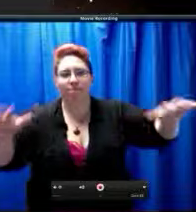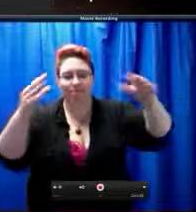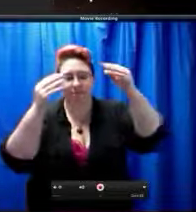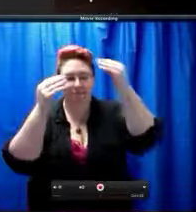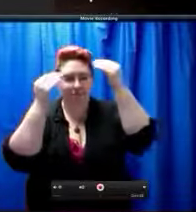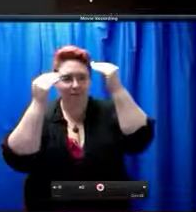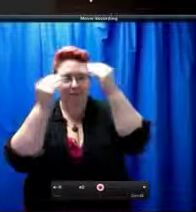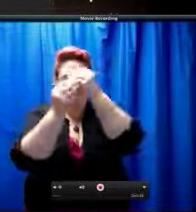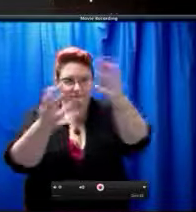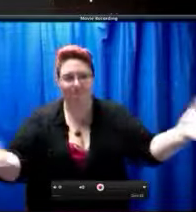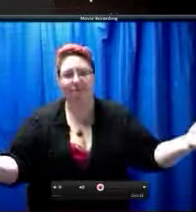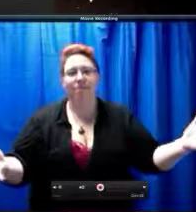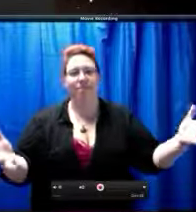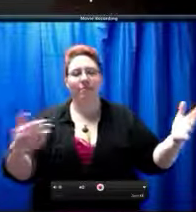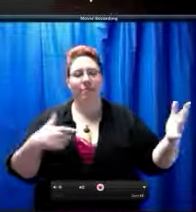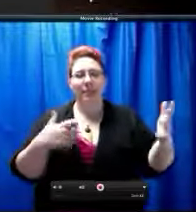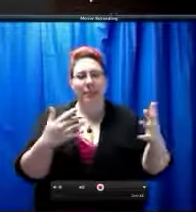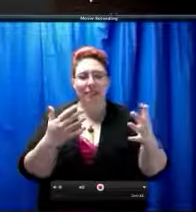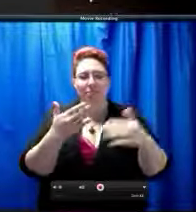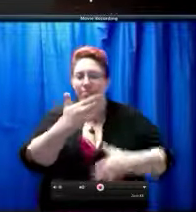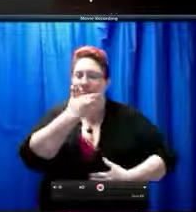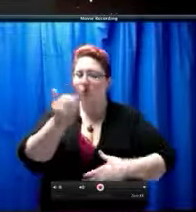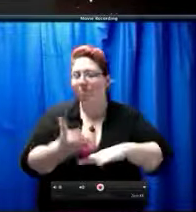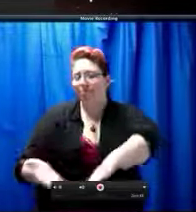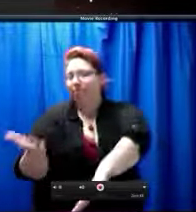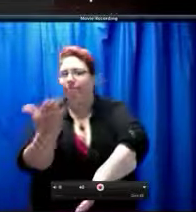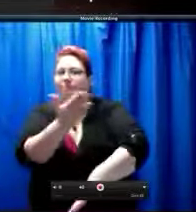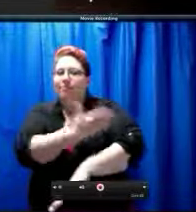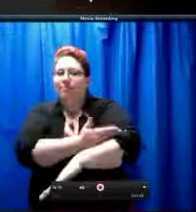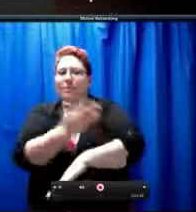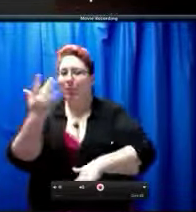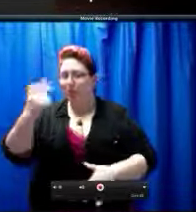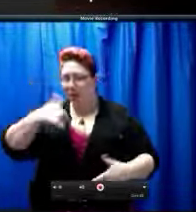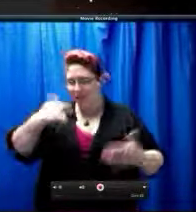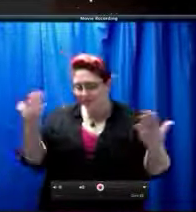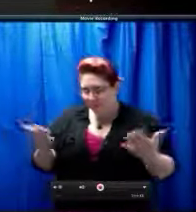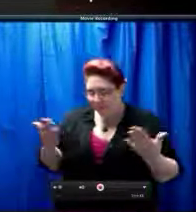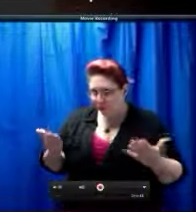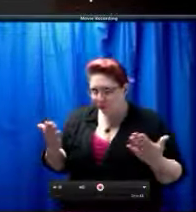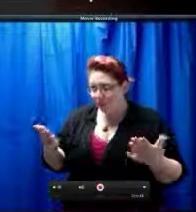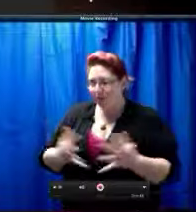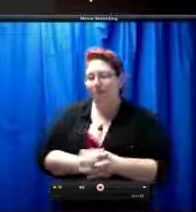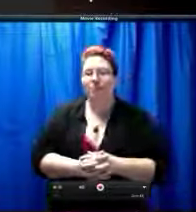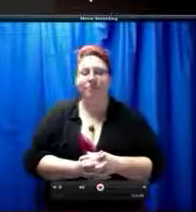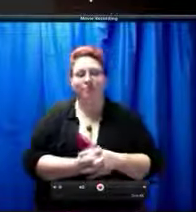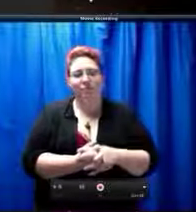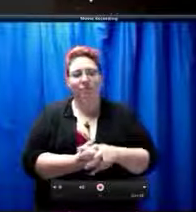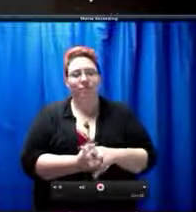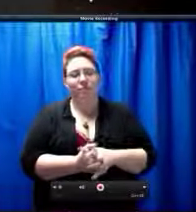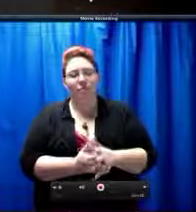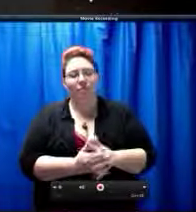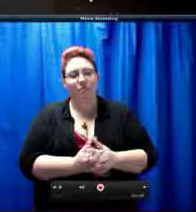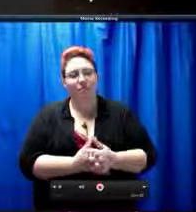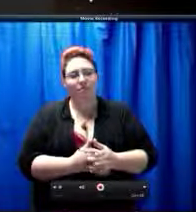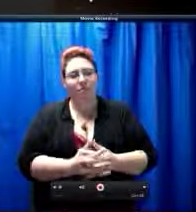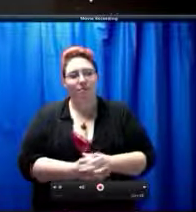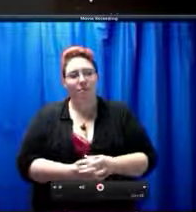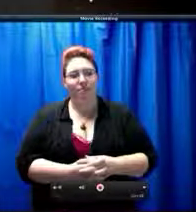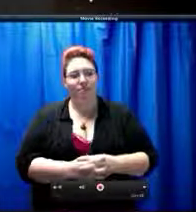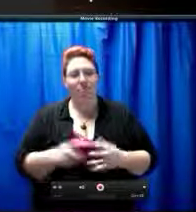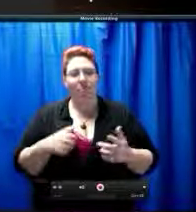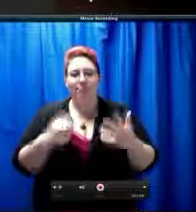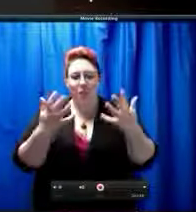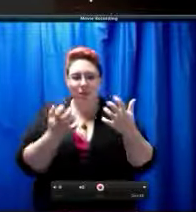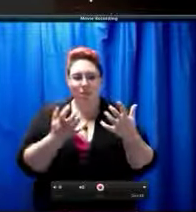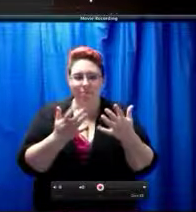teachers have been so kind to ask me to come here, is because we want to be able to get this word out now and early enough that you would want to heed to it,